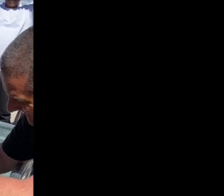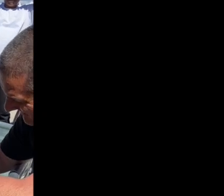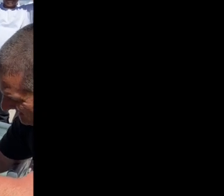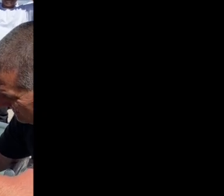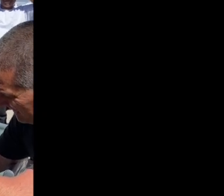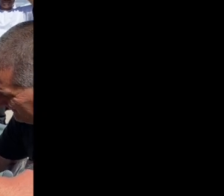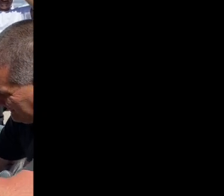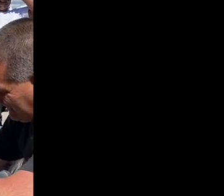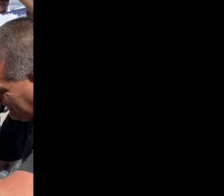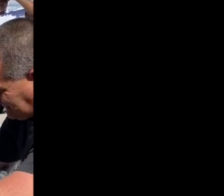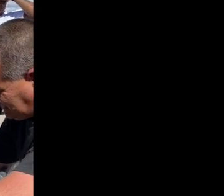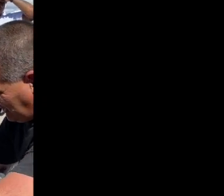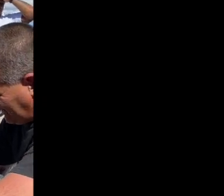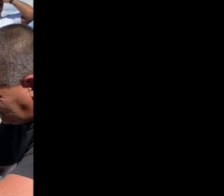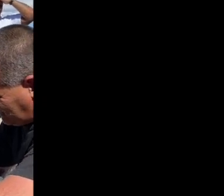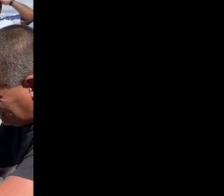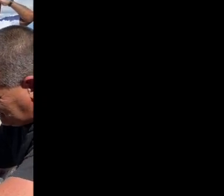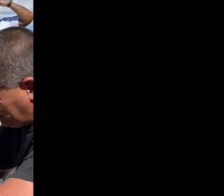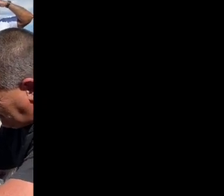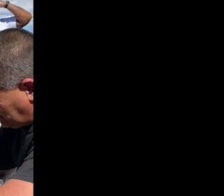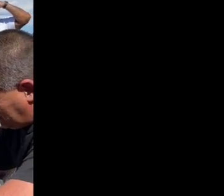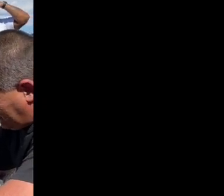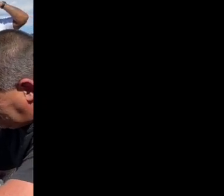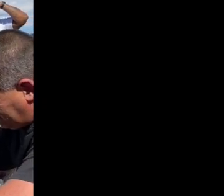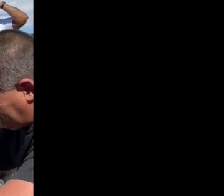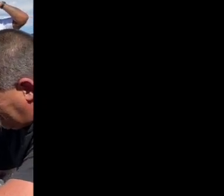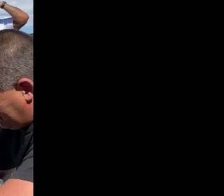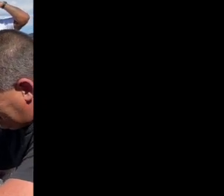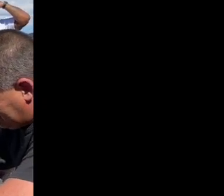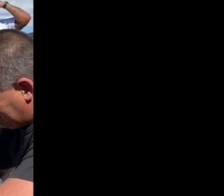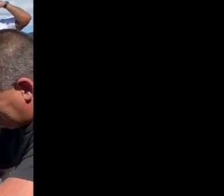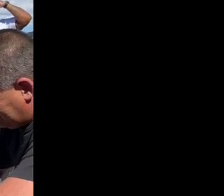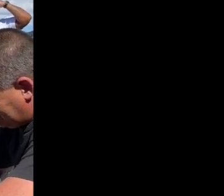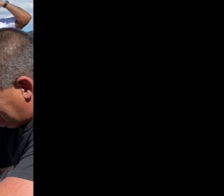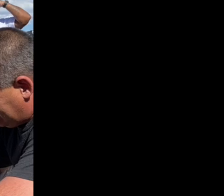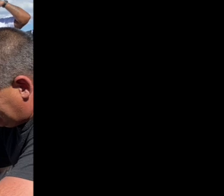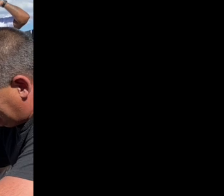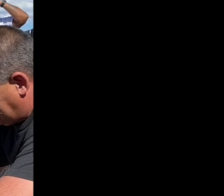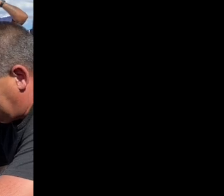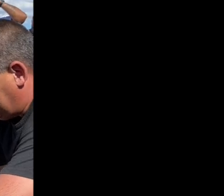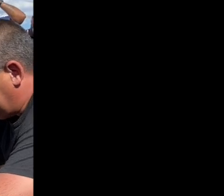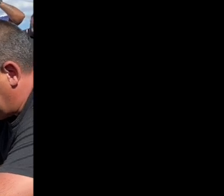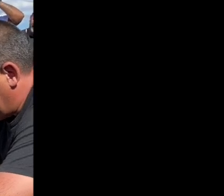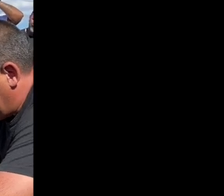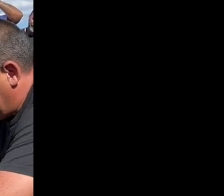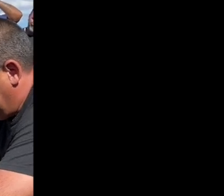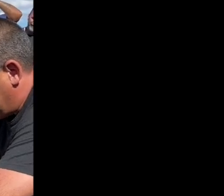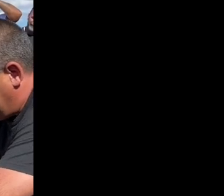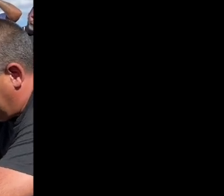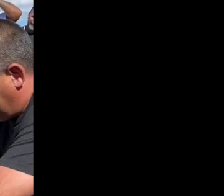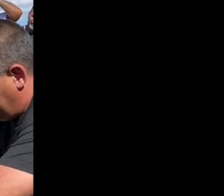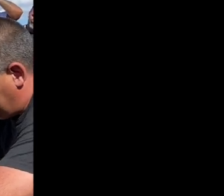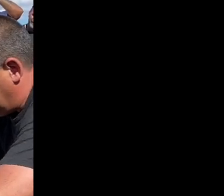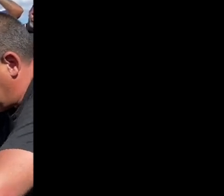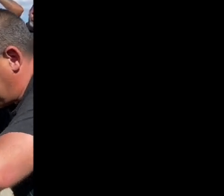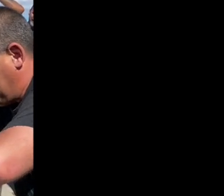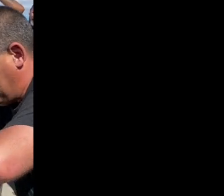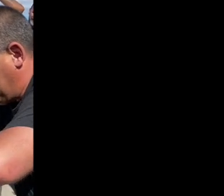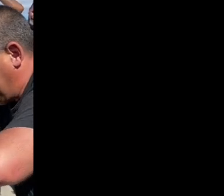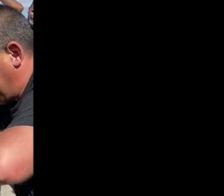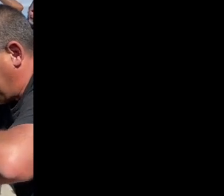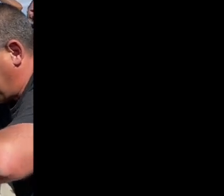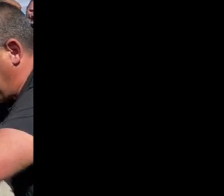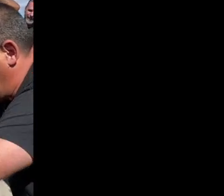baptized in front of you all. And so, Audrey, what is your public profession of faith? Jesus. Yes. Yes. Grab your hand